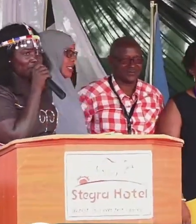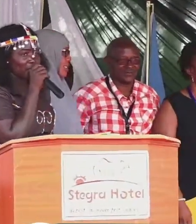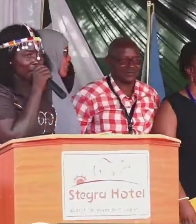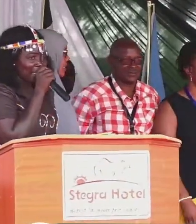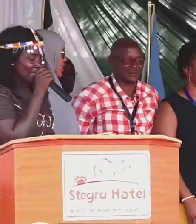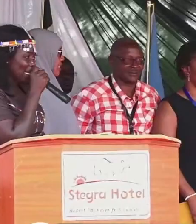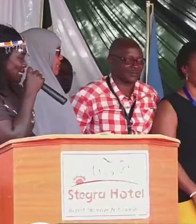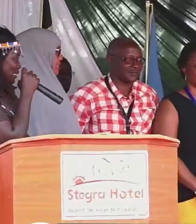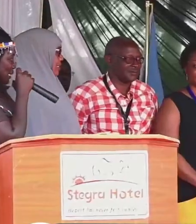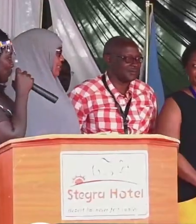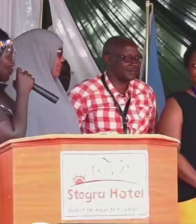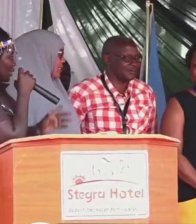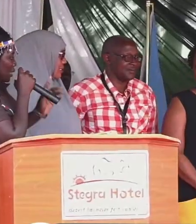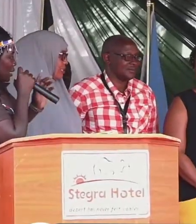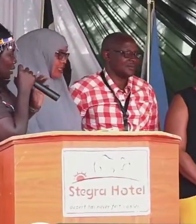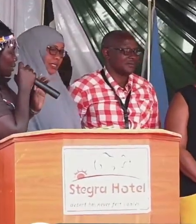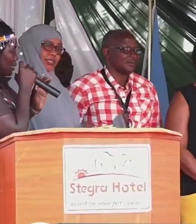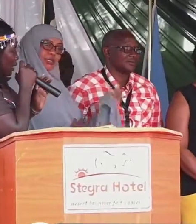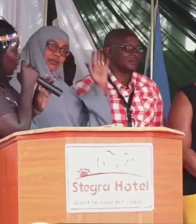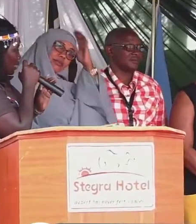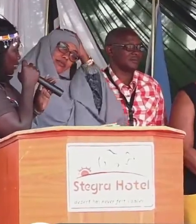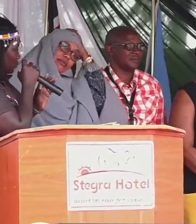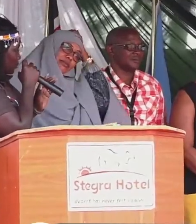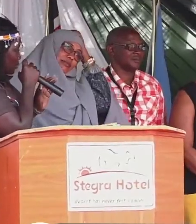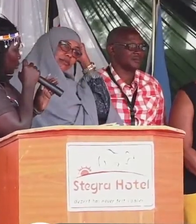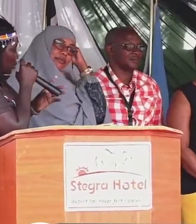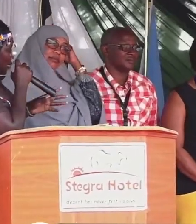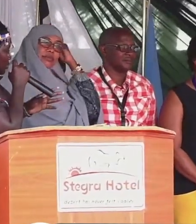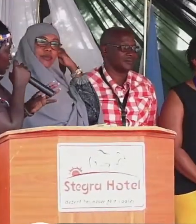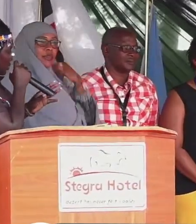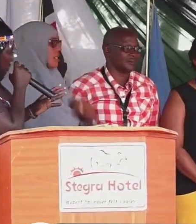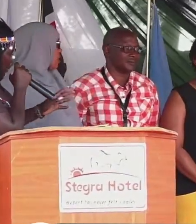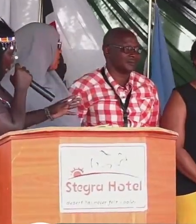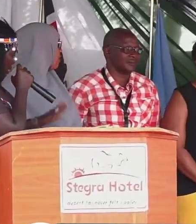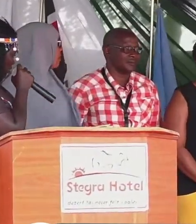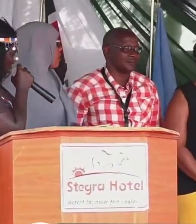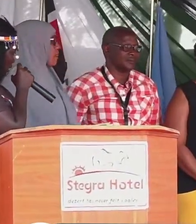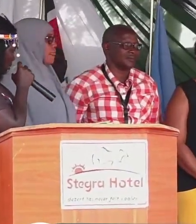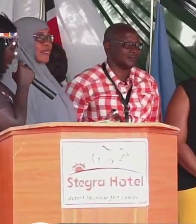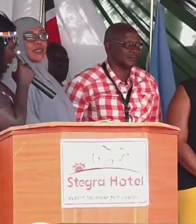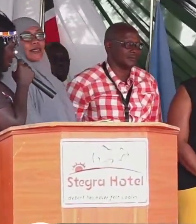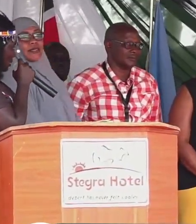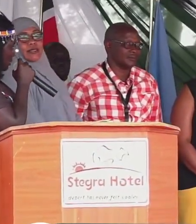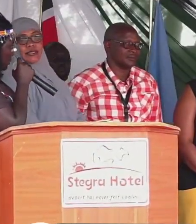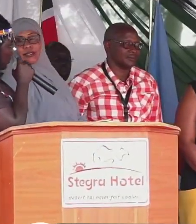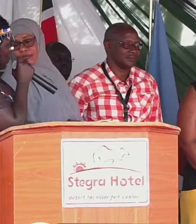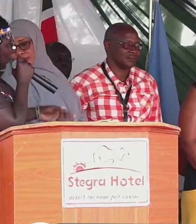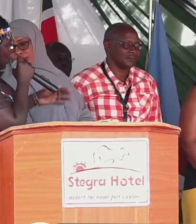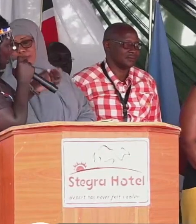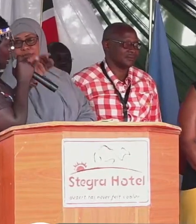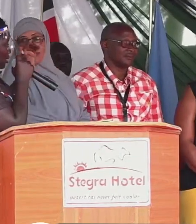Therefore, Your Excellency, now Clara, you will come last.